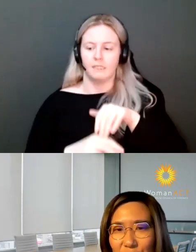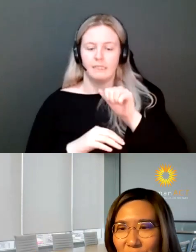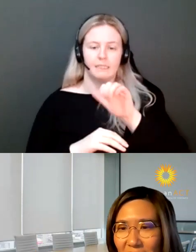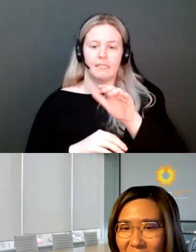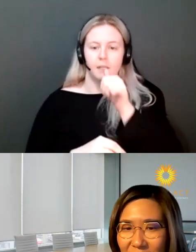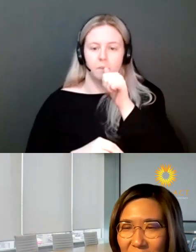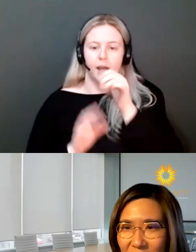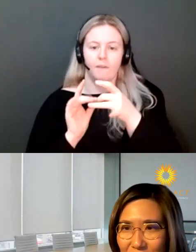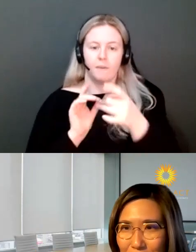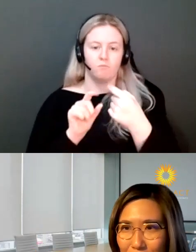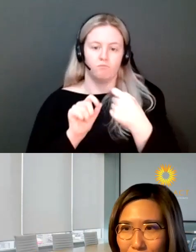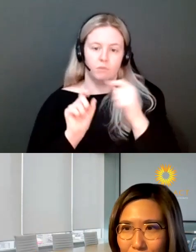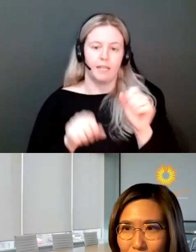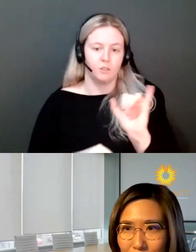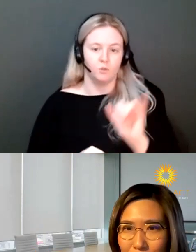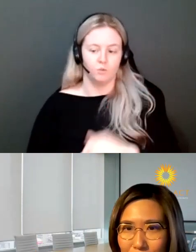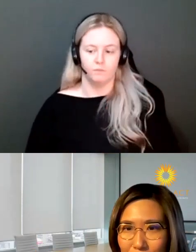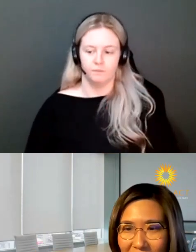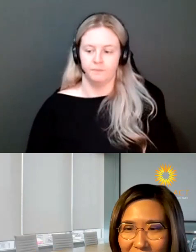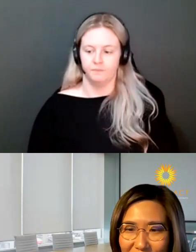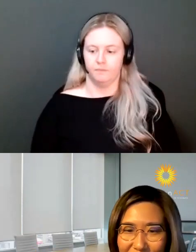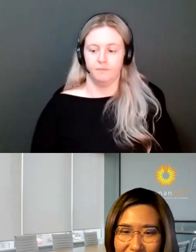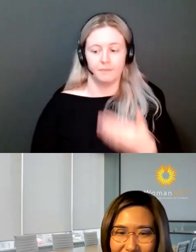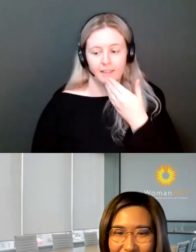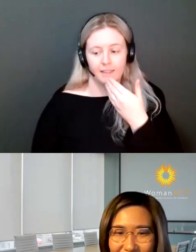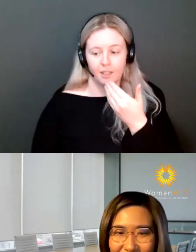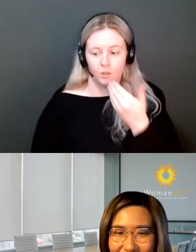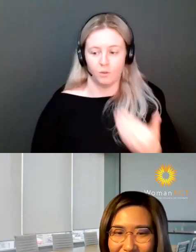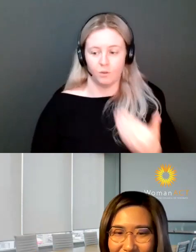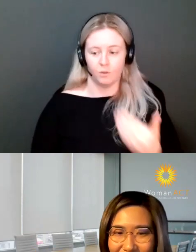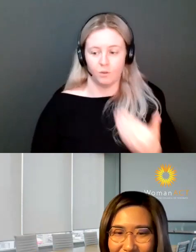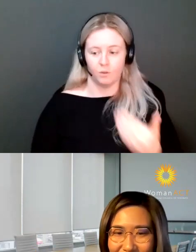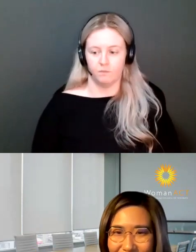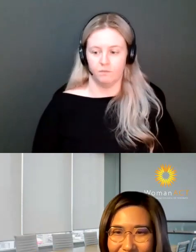you would like. Thank you. Bye.